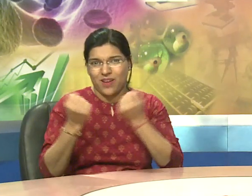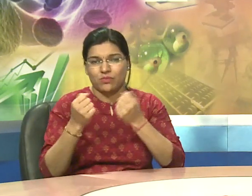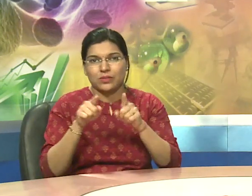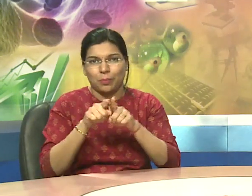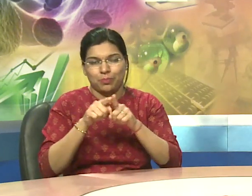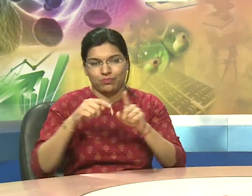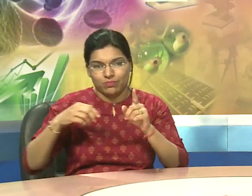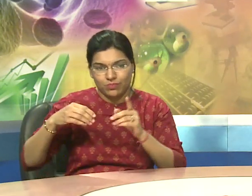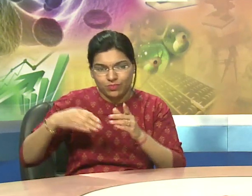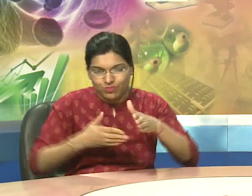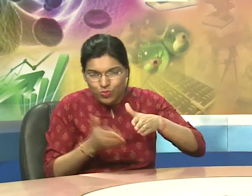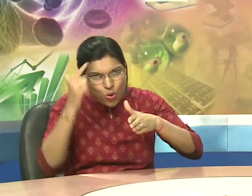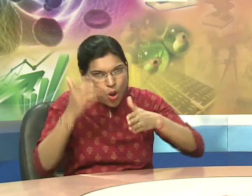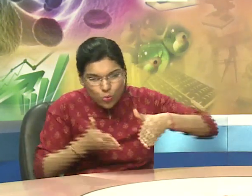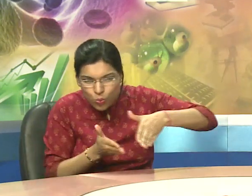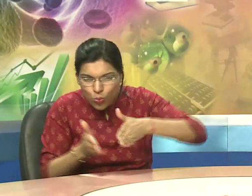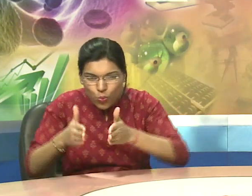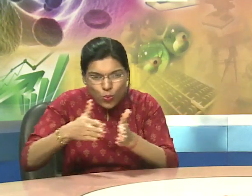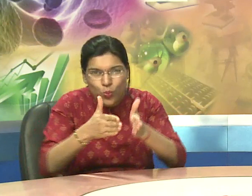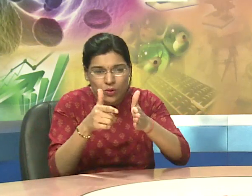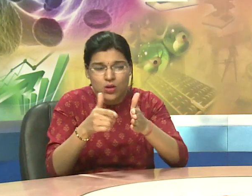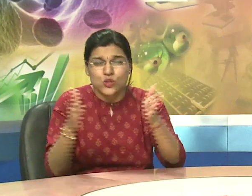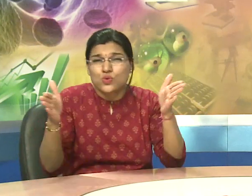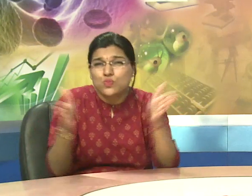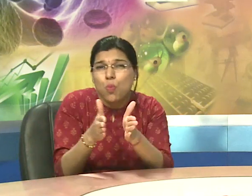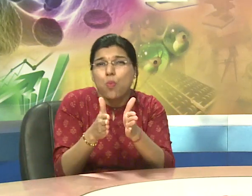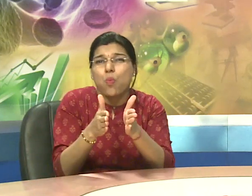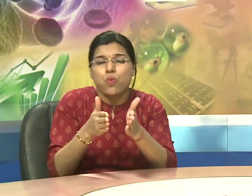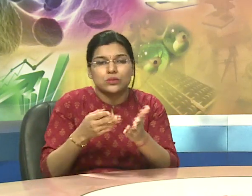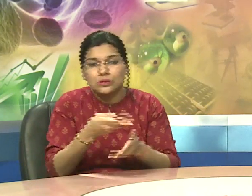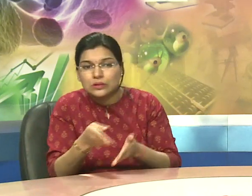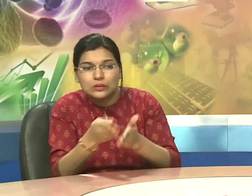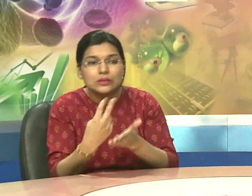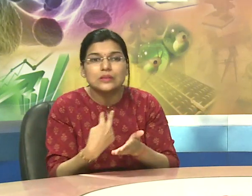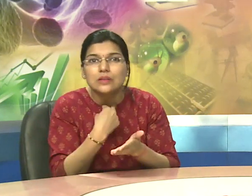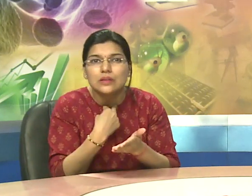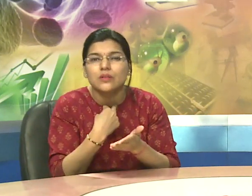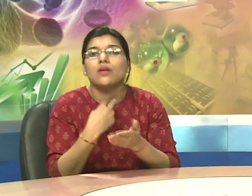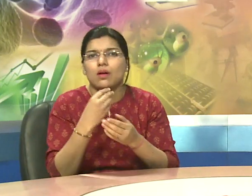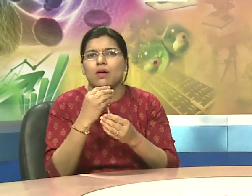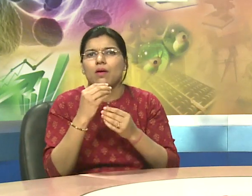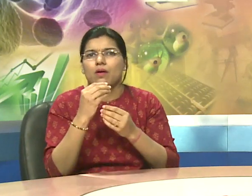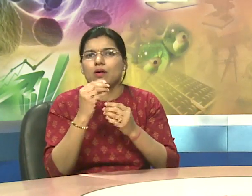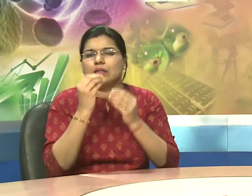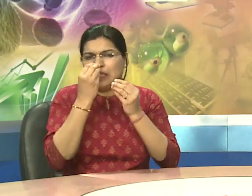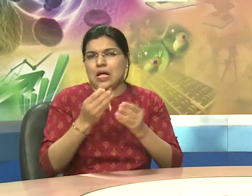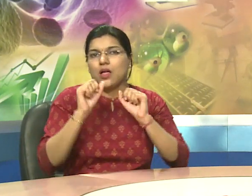how things were travels. There is roads which are very small,